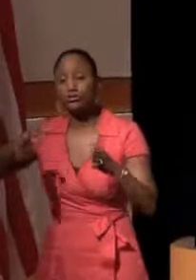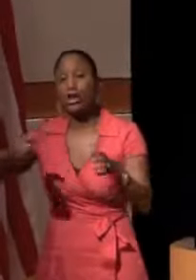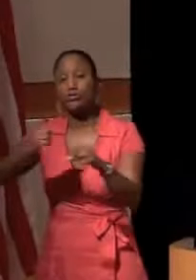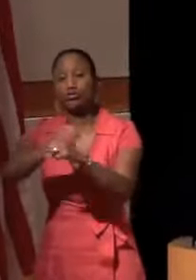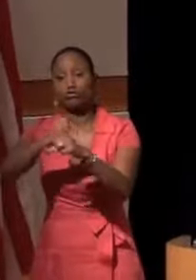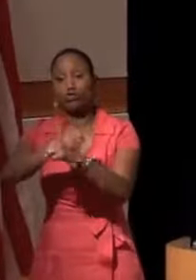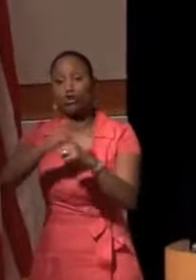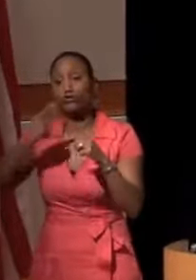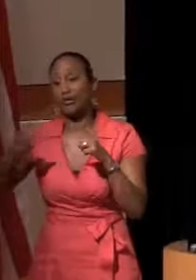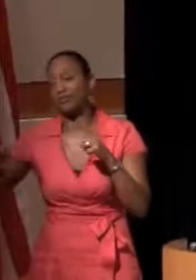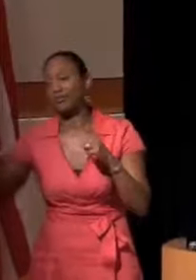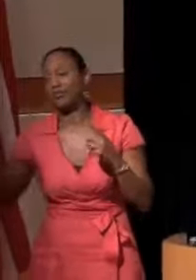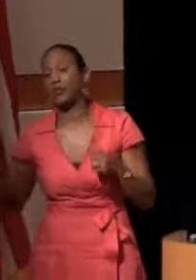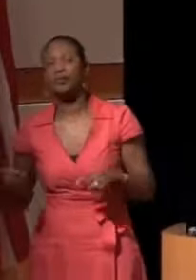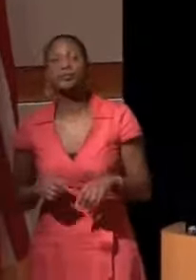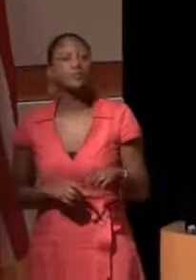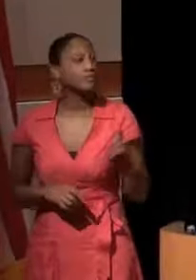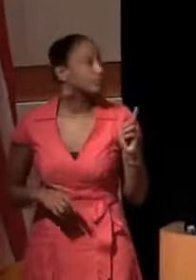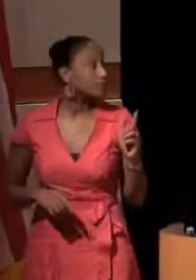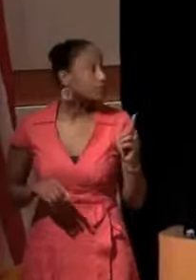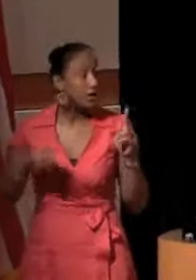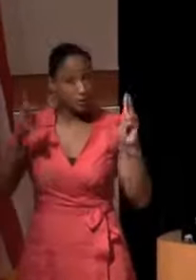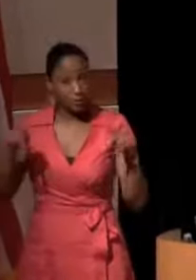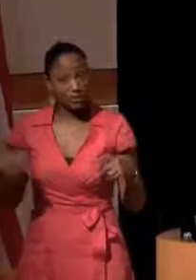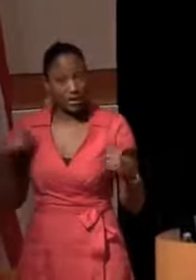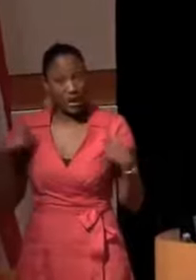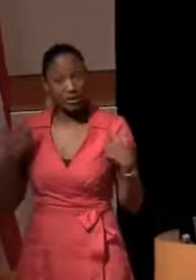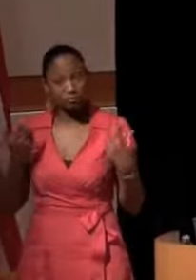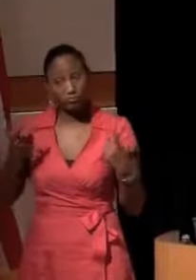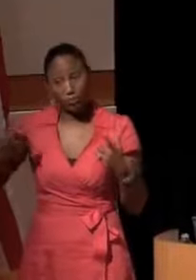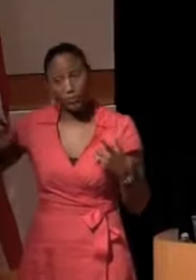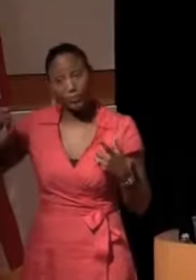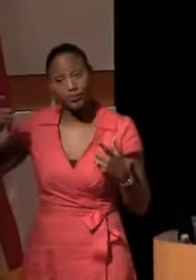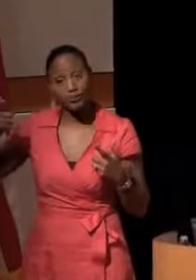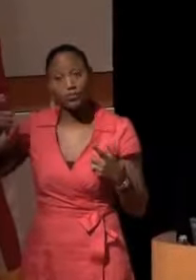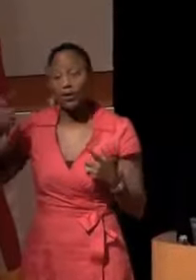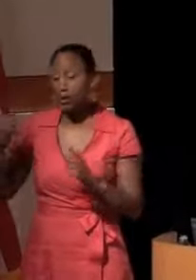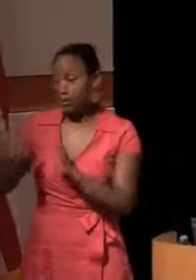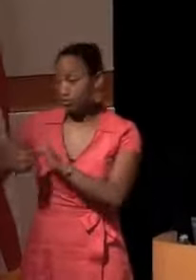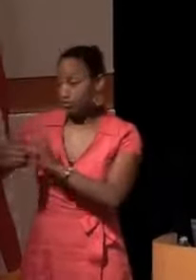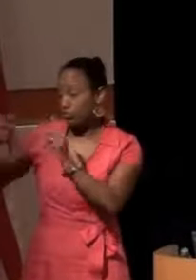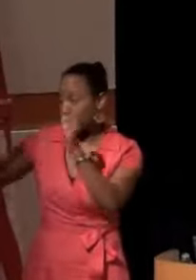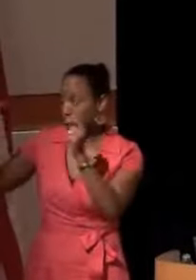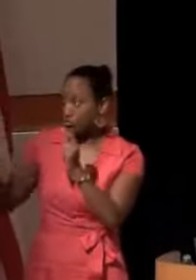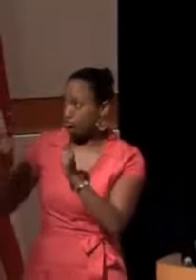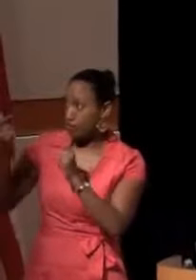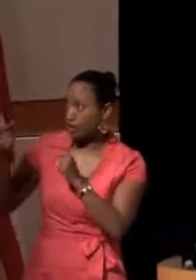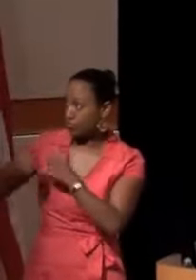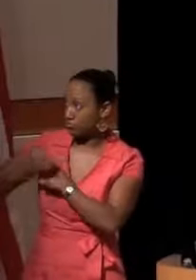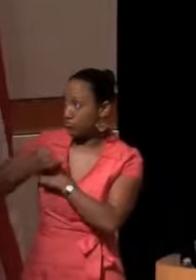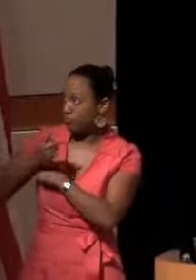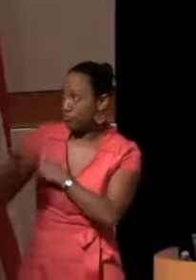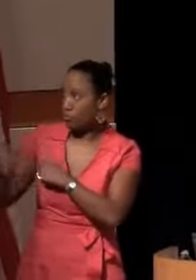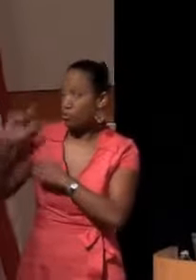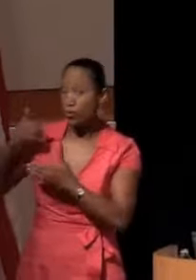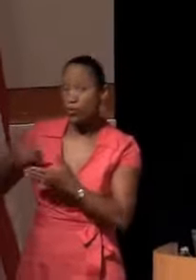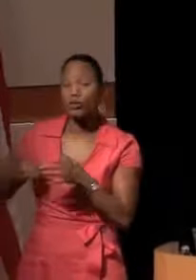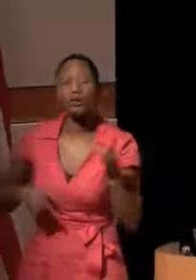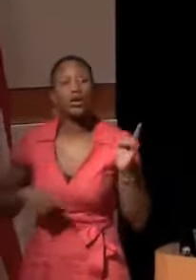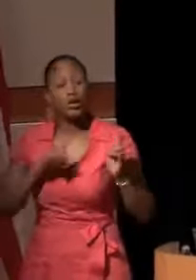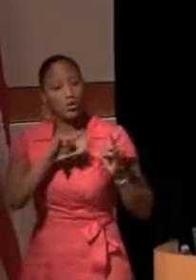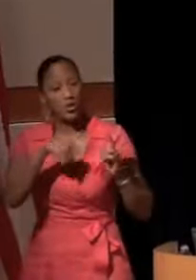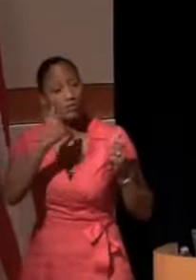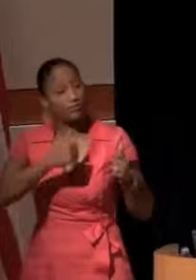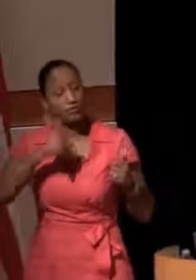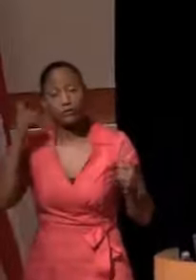between Capano and the suspect. The suspect had a weapon and presented an immediate threat to those nearby. When the